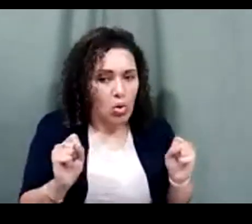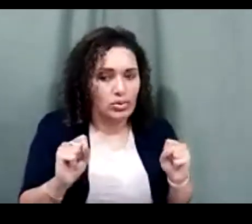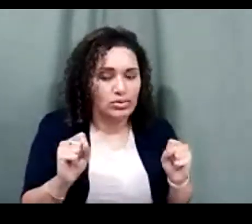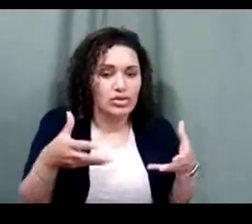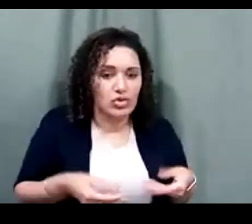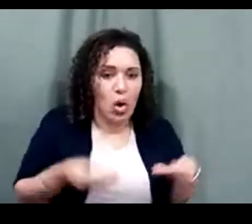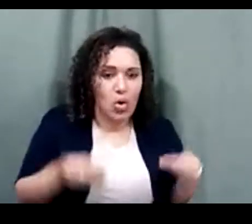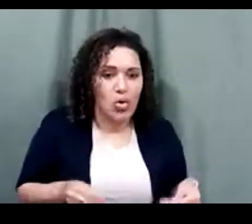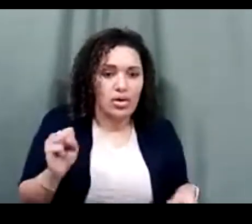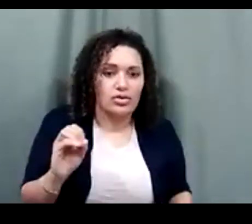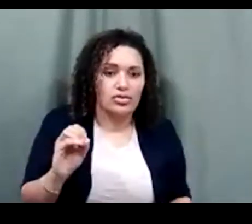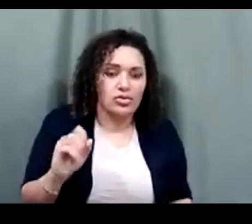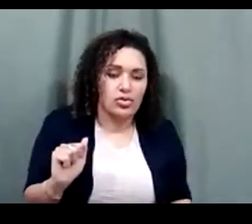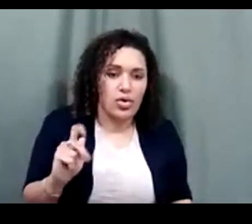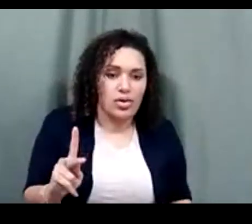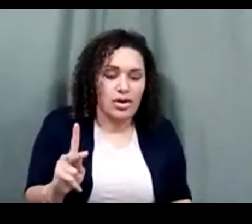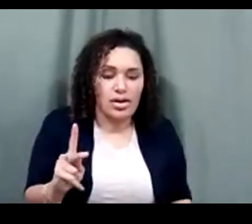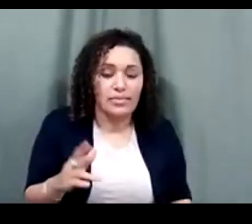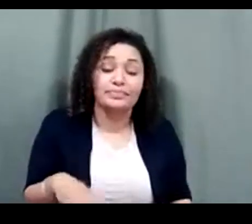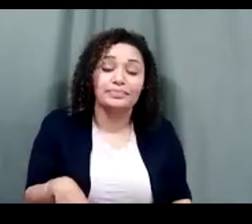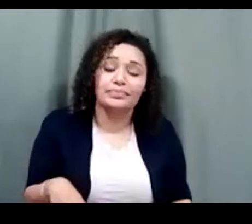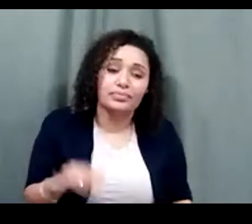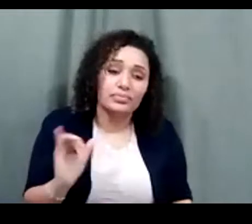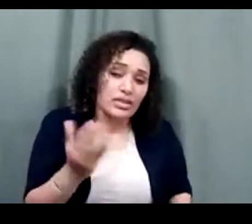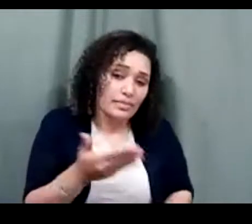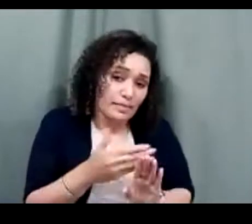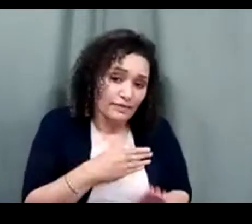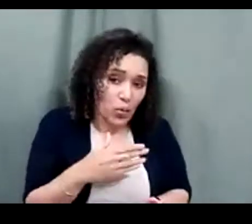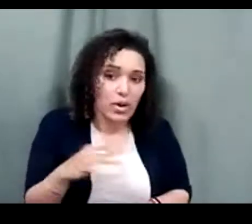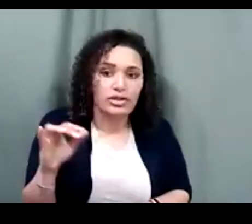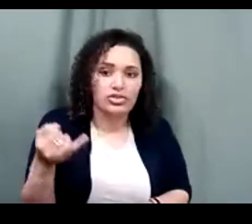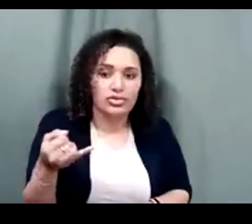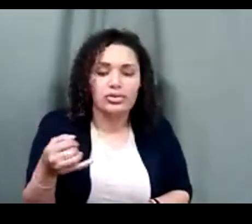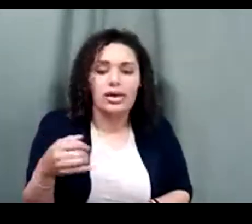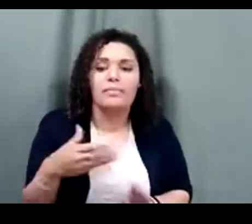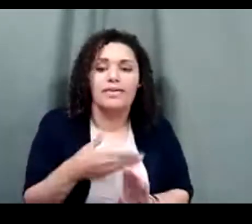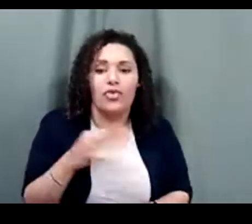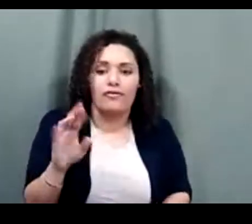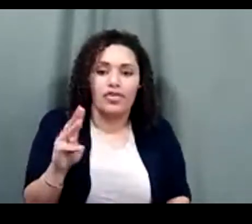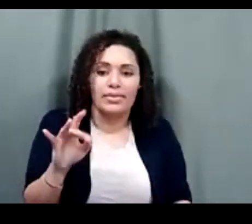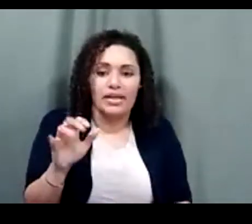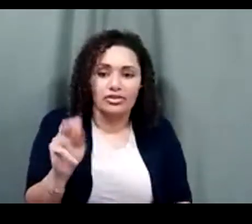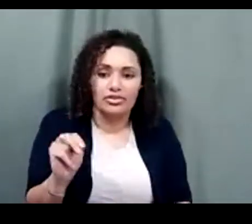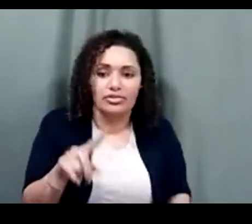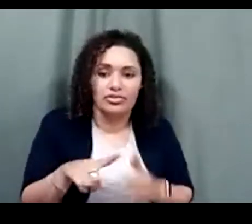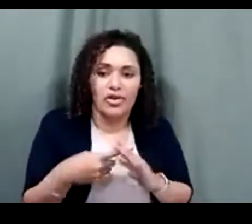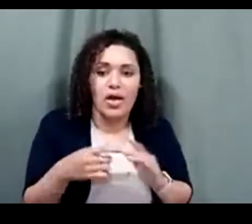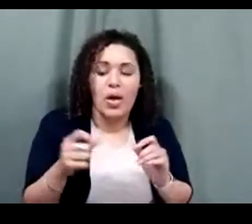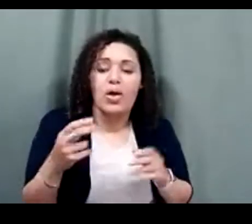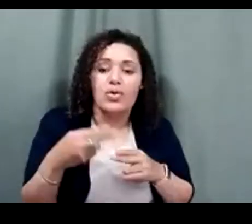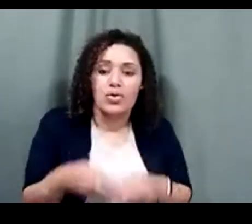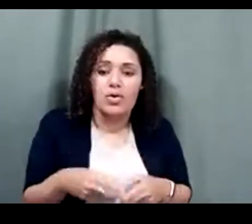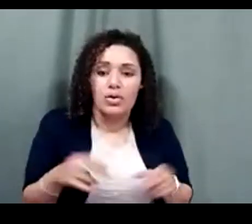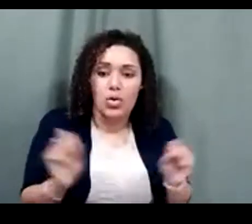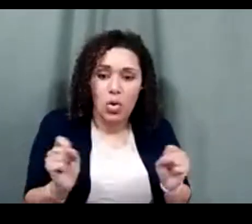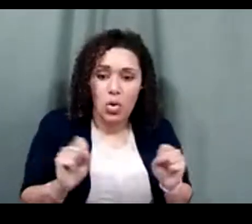names for these, like while it's still juice, before fermentation starts, it's called cold soak. If you leave it with the skins